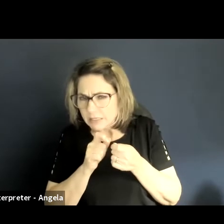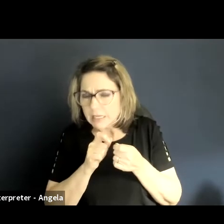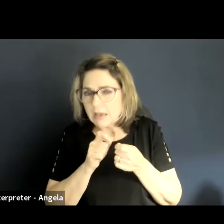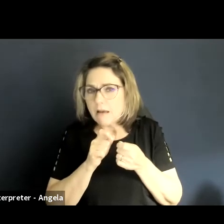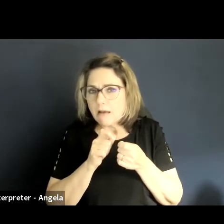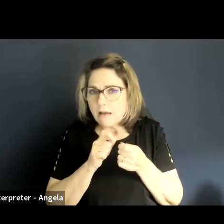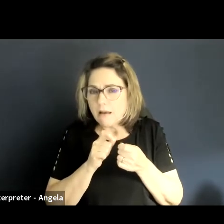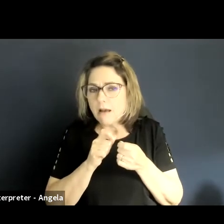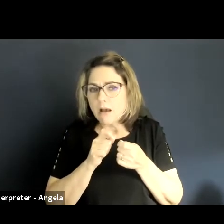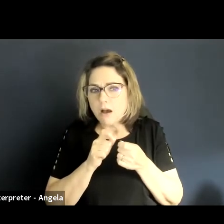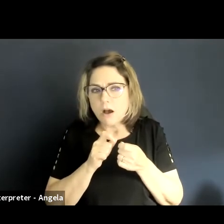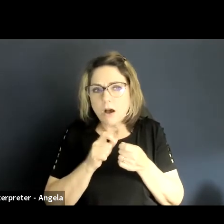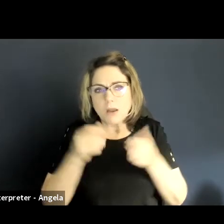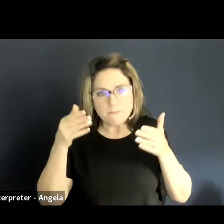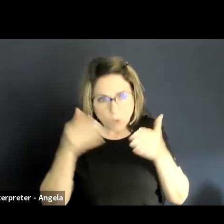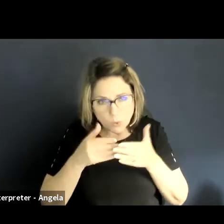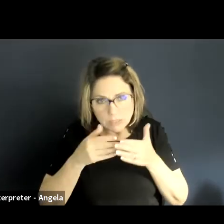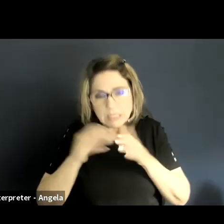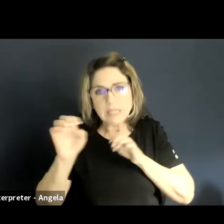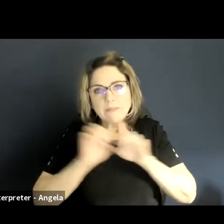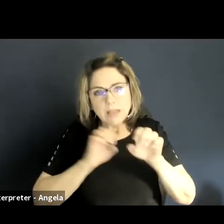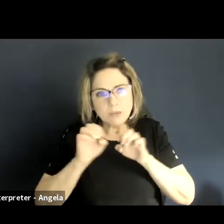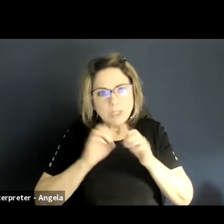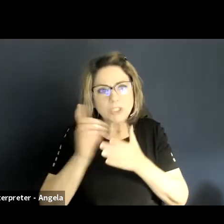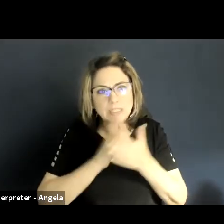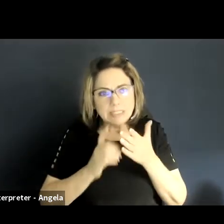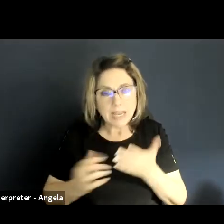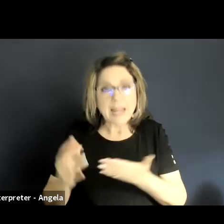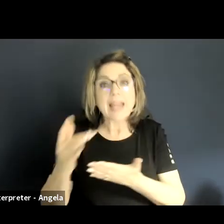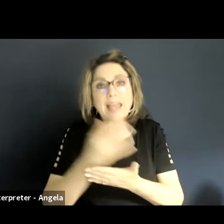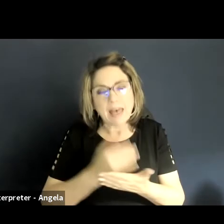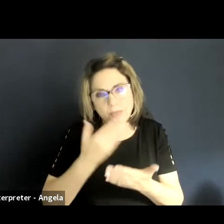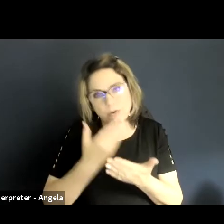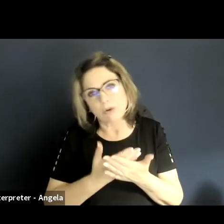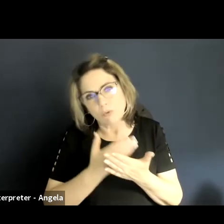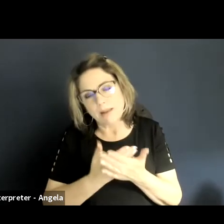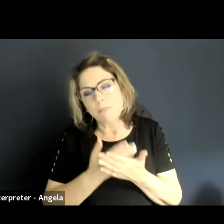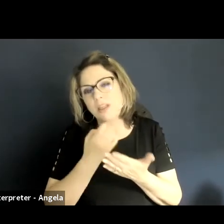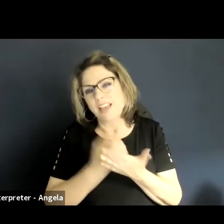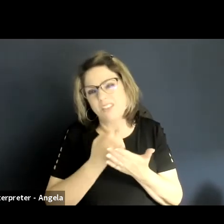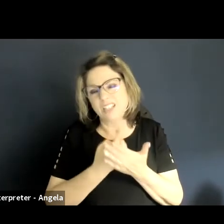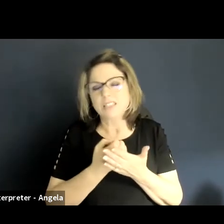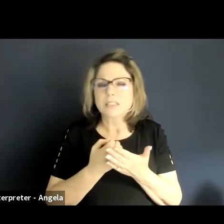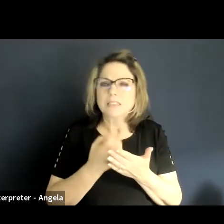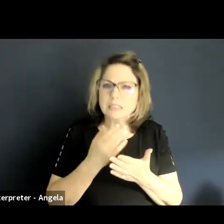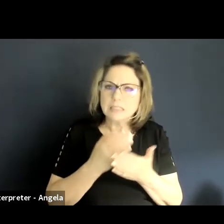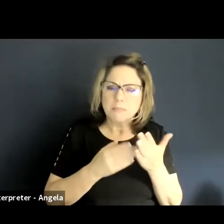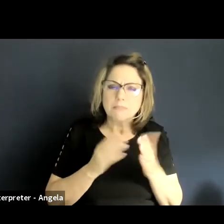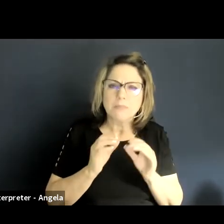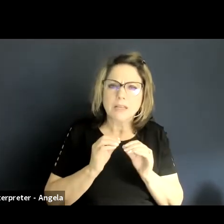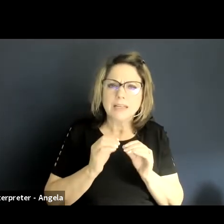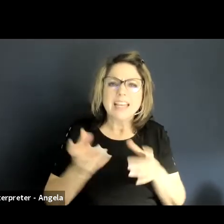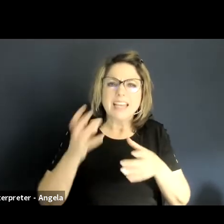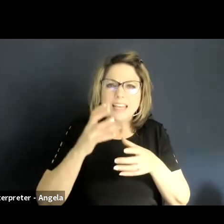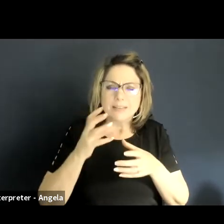the focusing evaluation design and gathering credible evidence. Some of them are self-explanatory too, like the first one, engaging stakeholders.